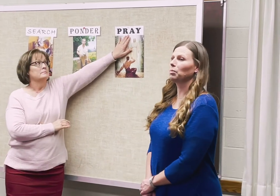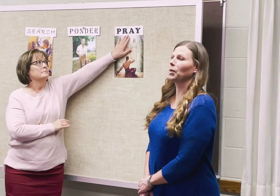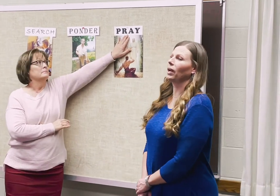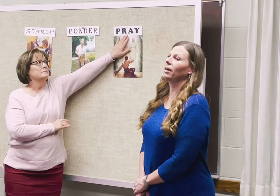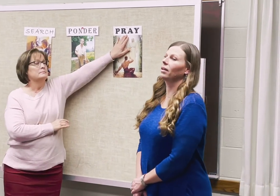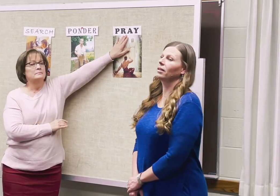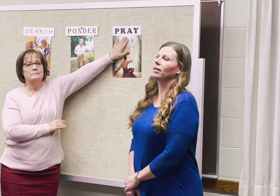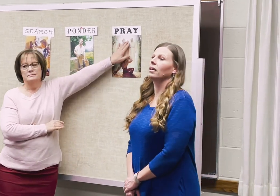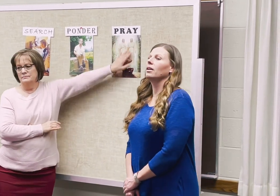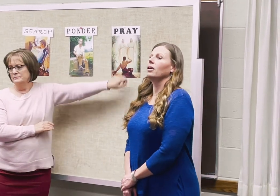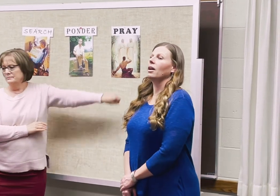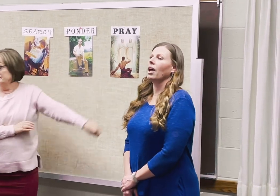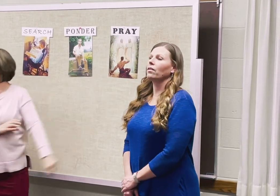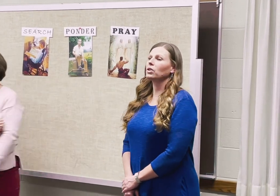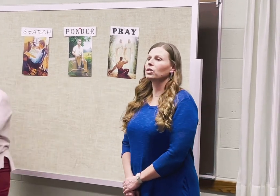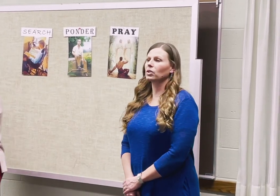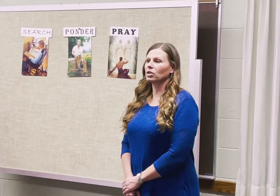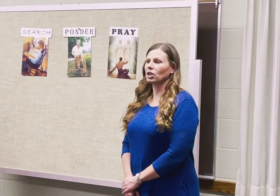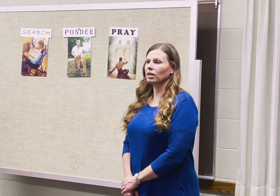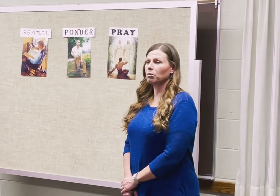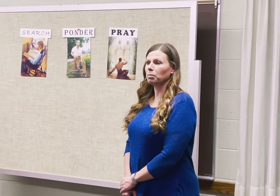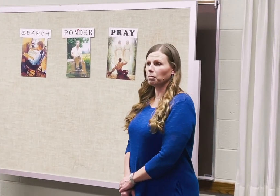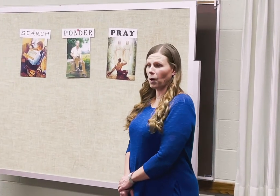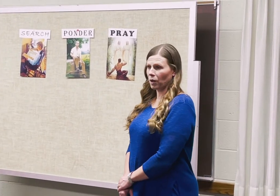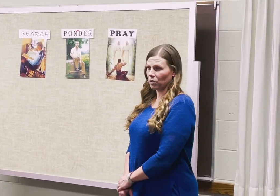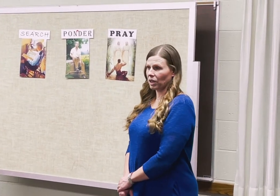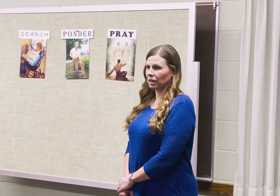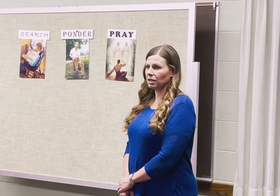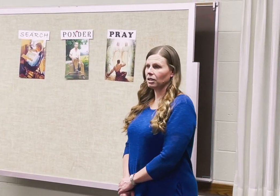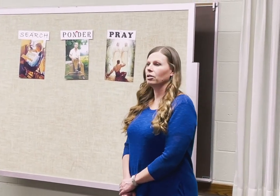pray. After searching and pondering,